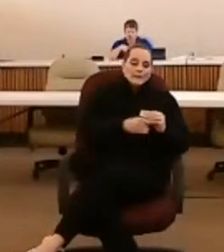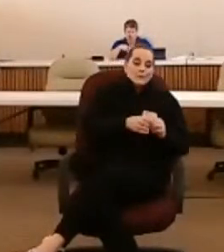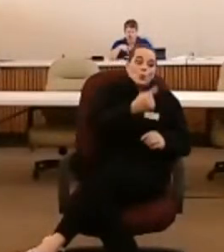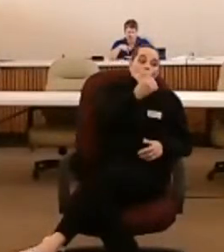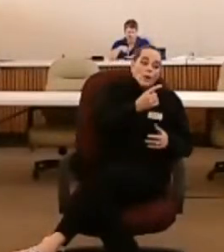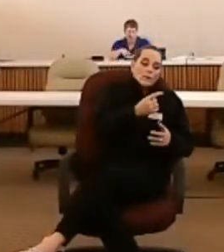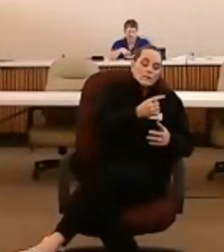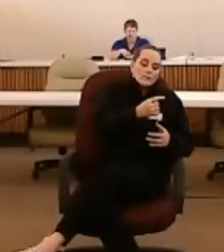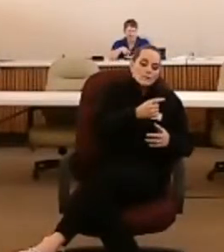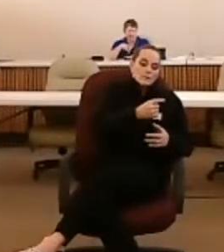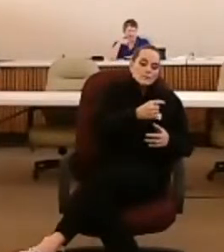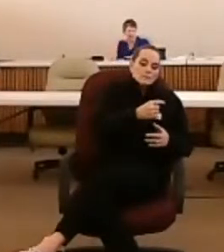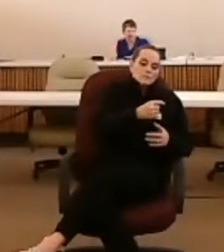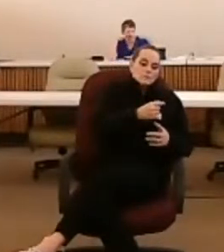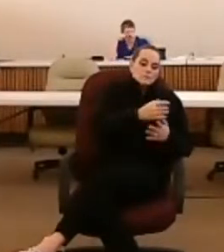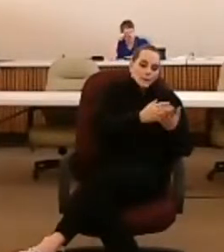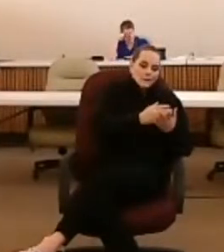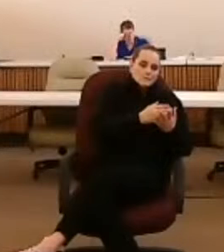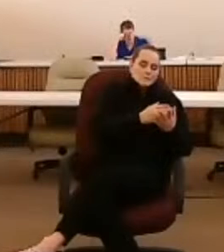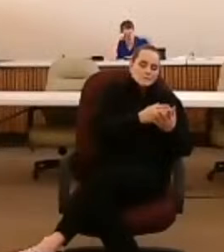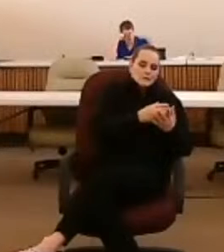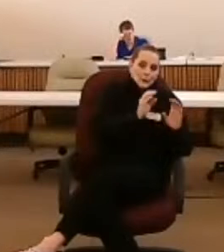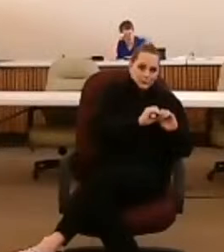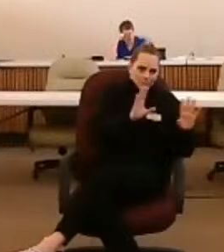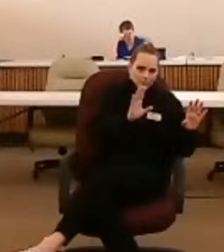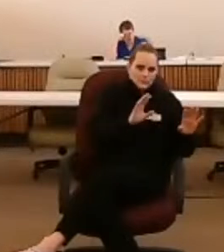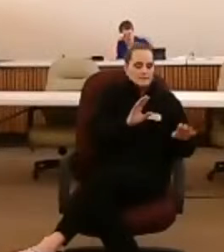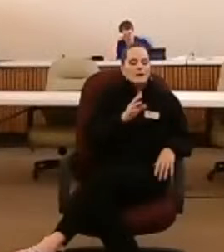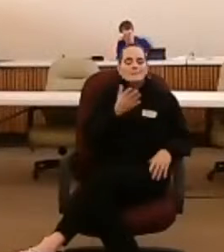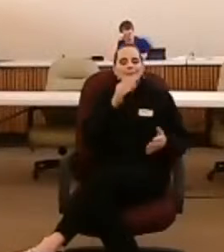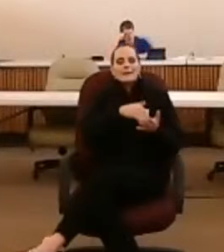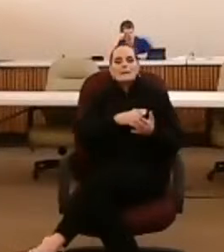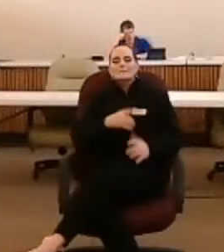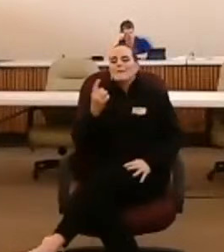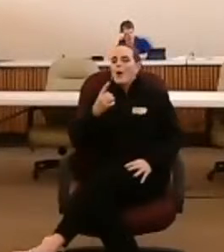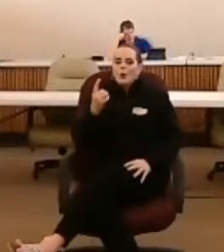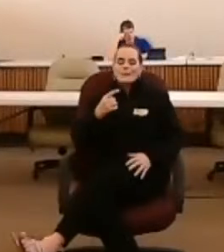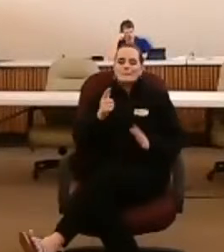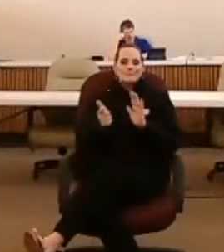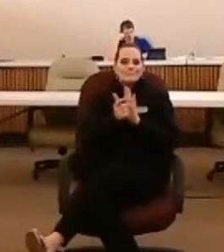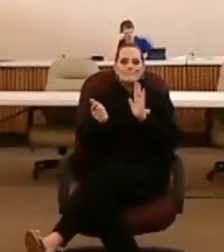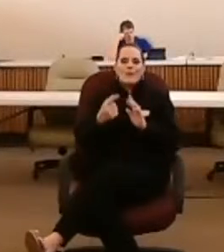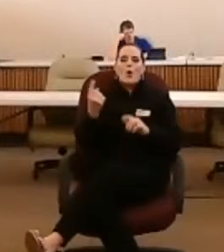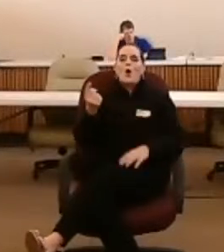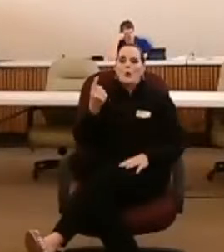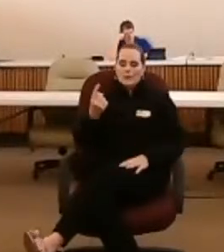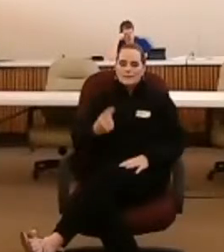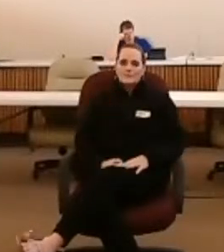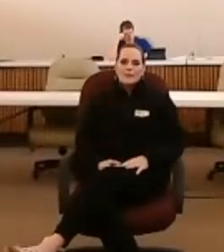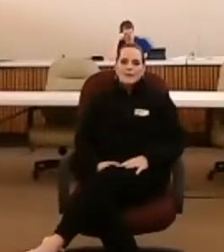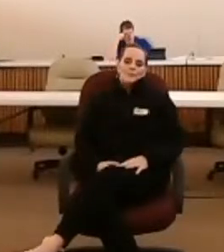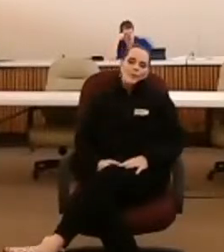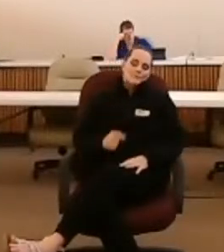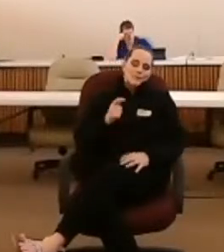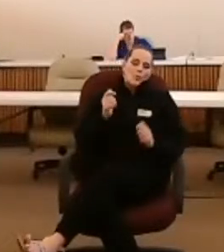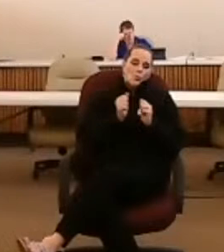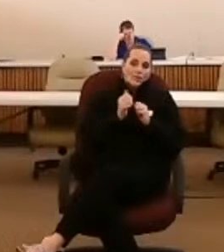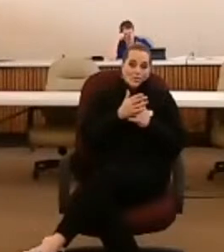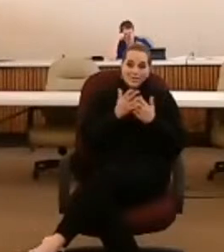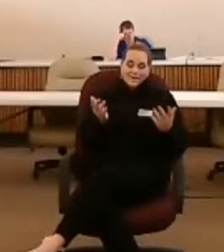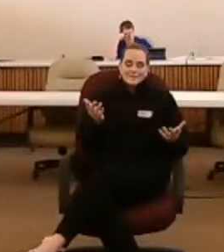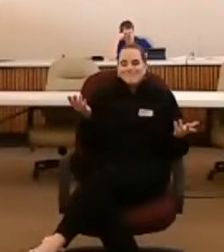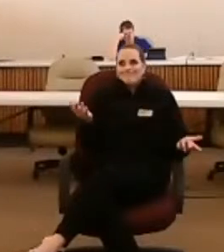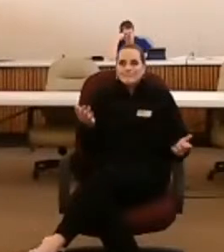crystal clear so that they could cite that. So again, it has always been illegal, but like with all this stuff, we